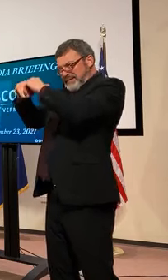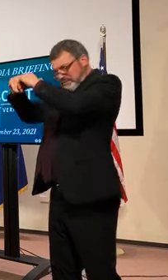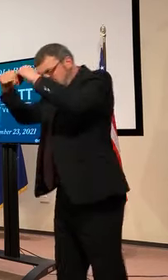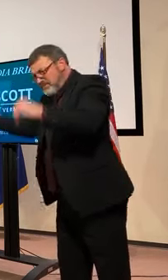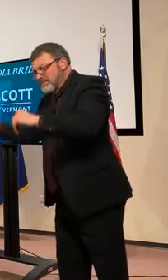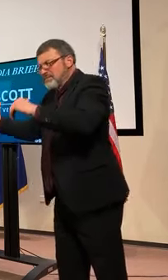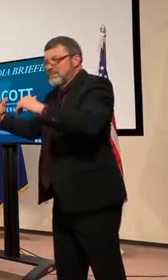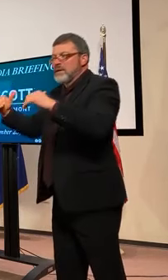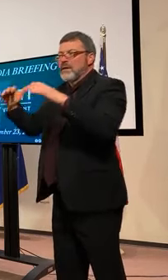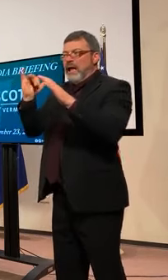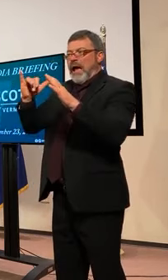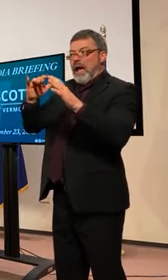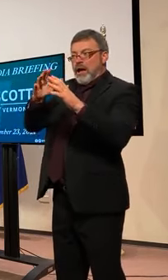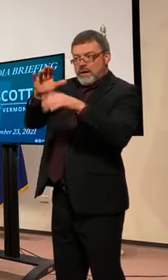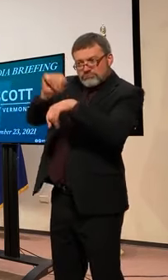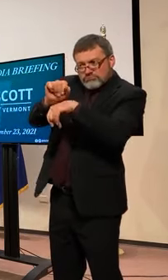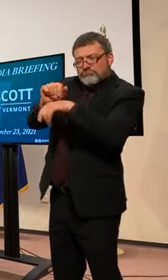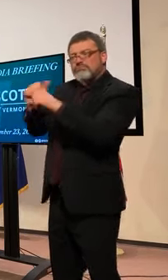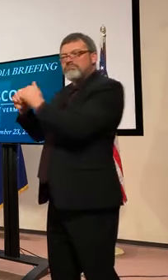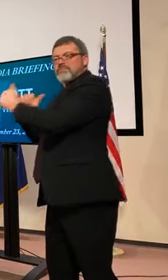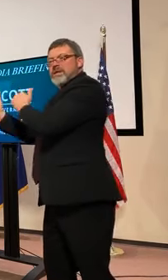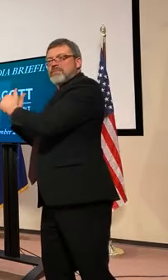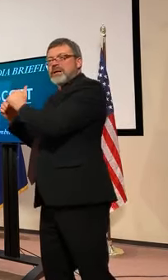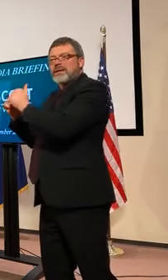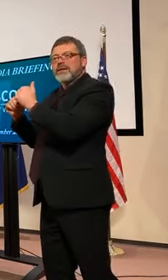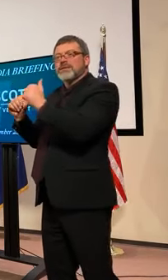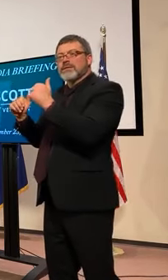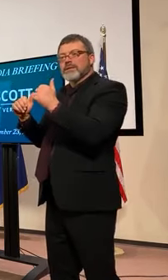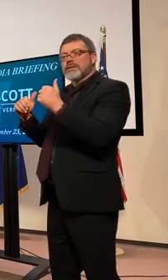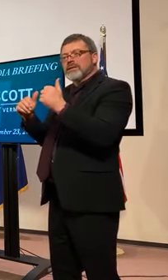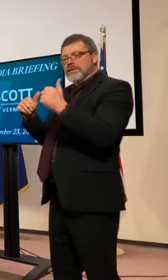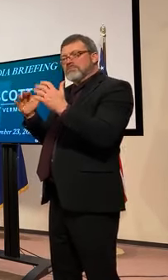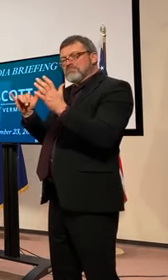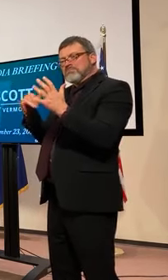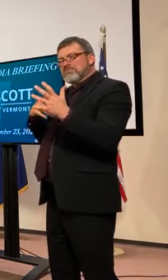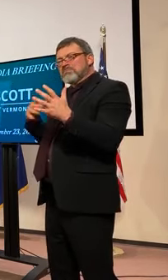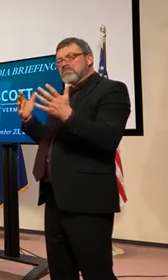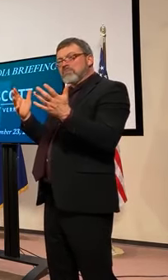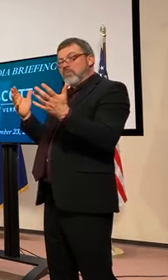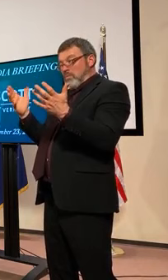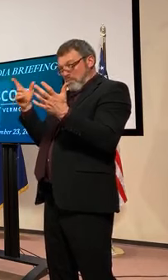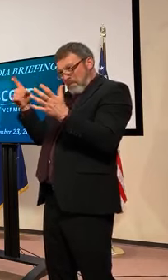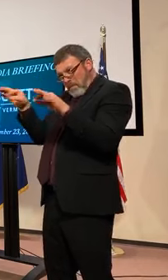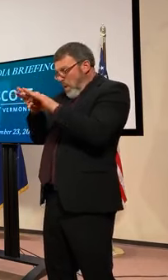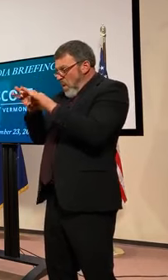I would think that would be an incentive to raise money and